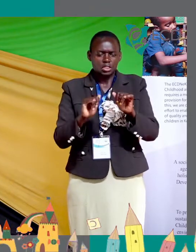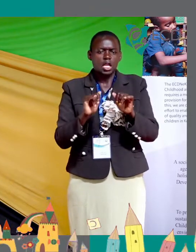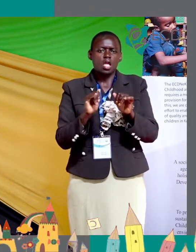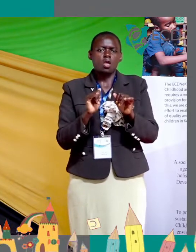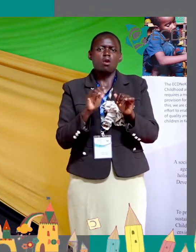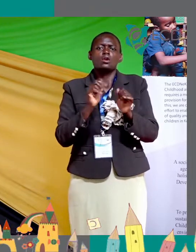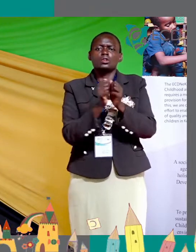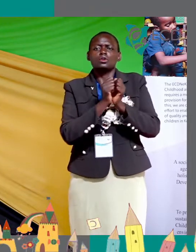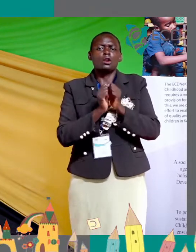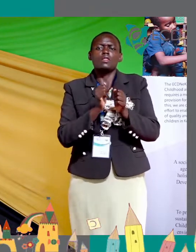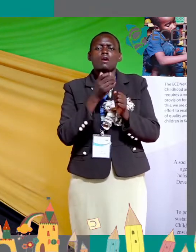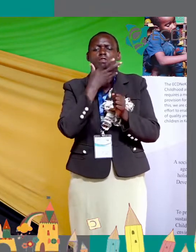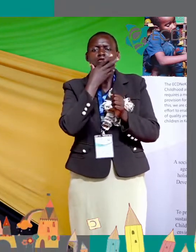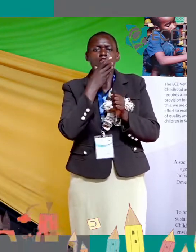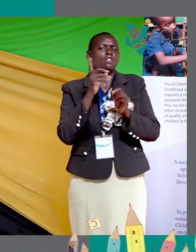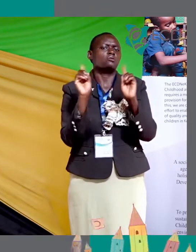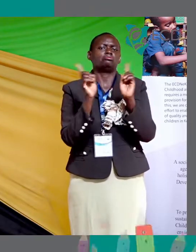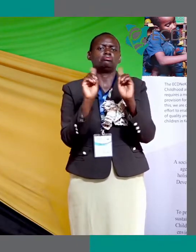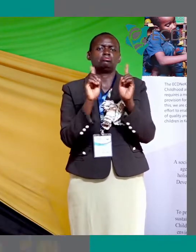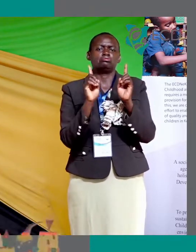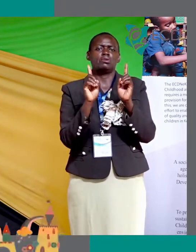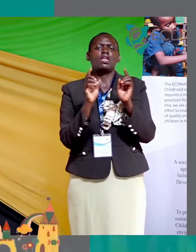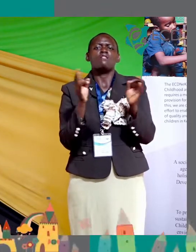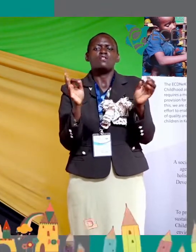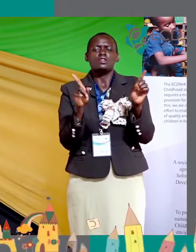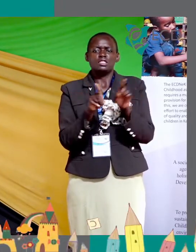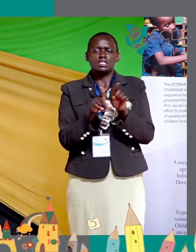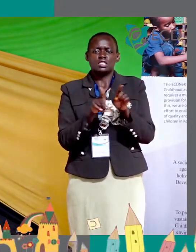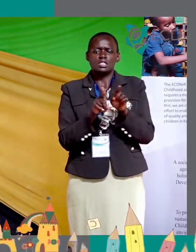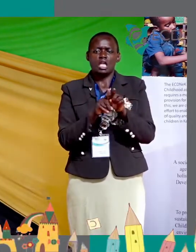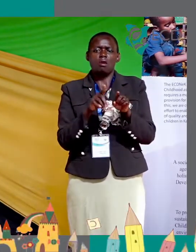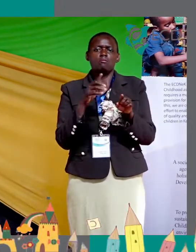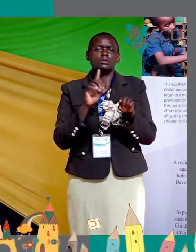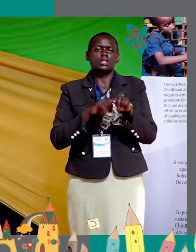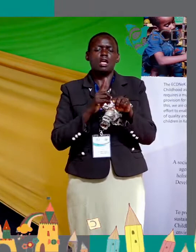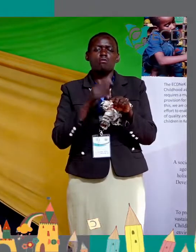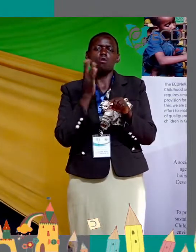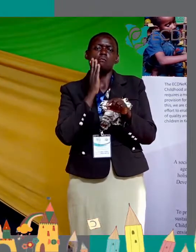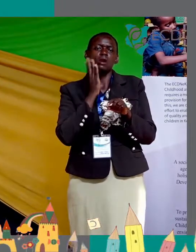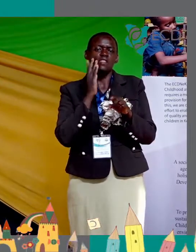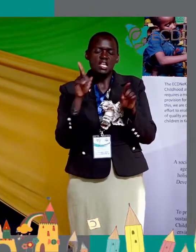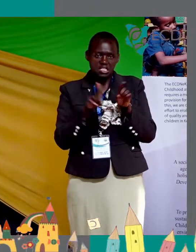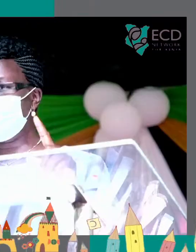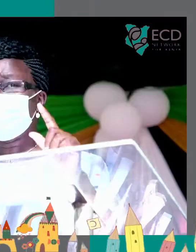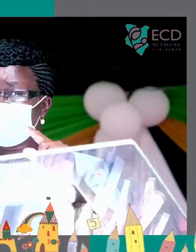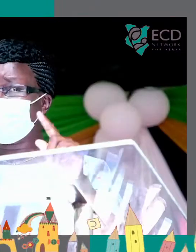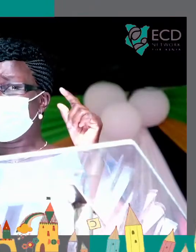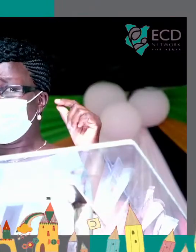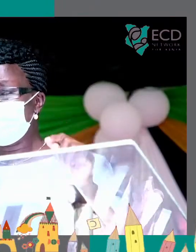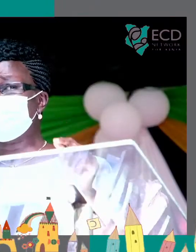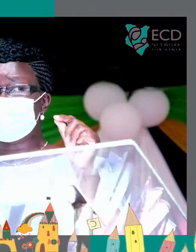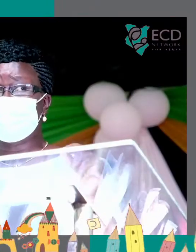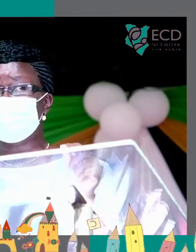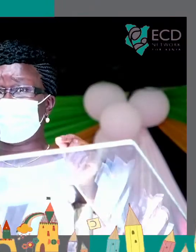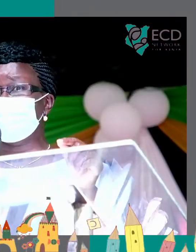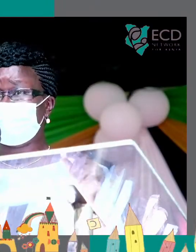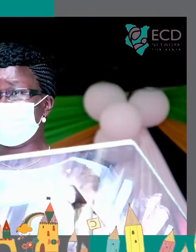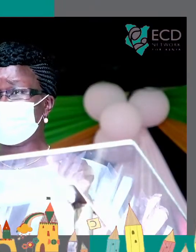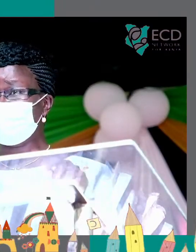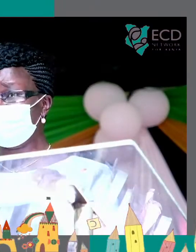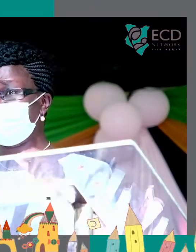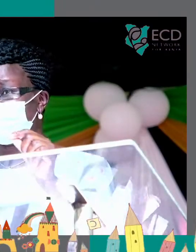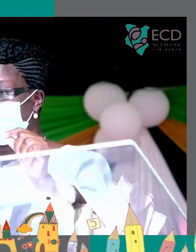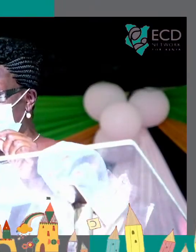with your father. And especially if your mother is still within the reproductive age. So then what are you told? Now you have to move from